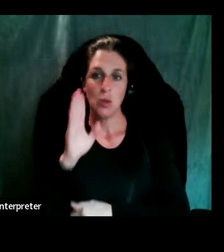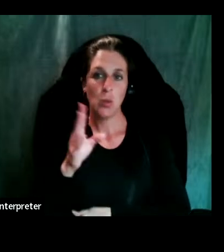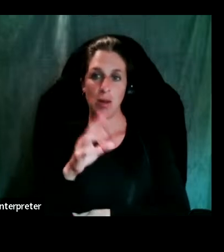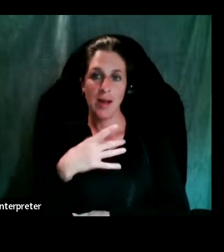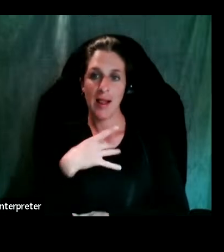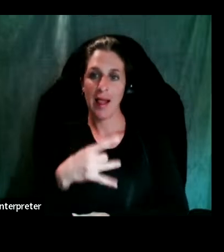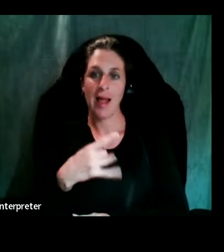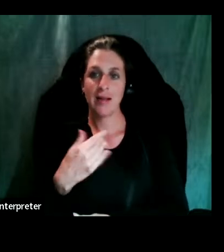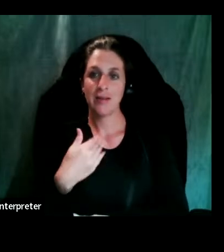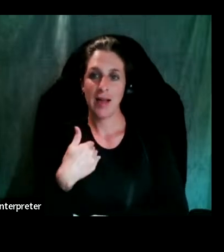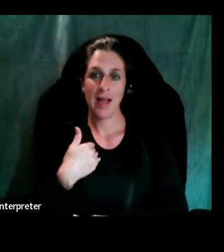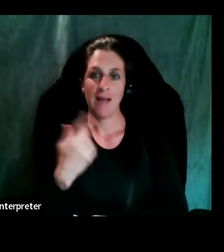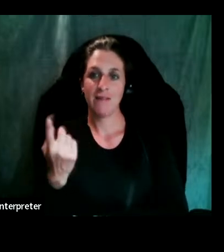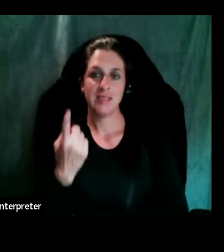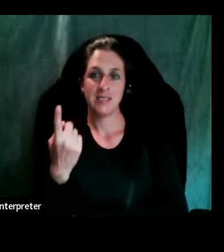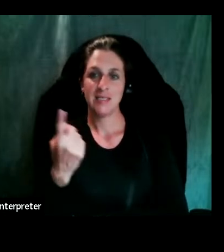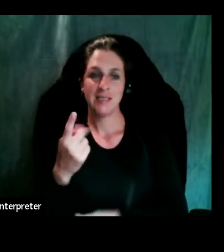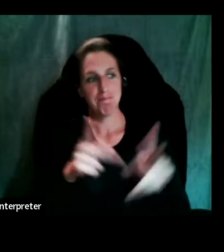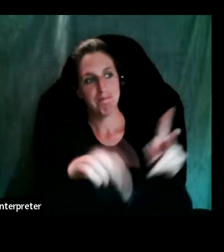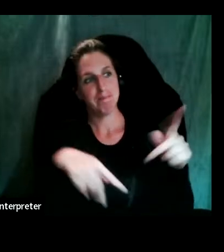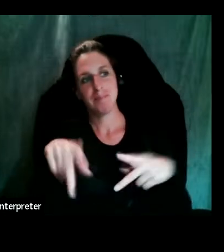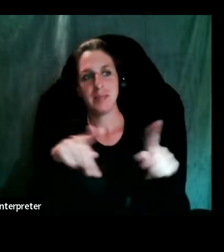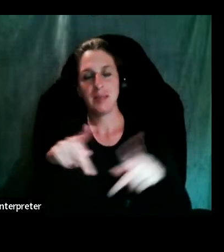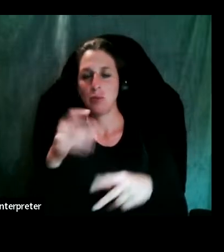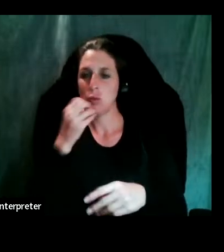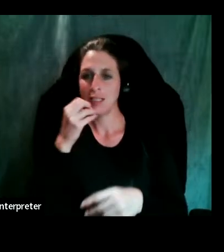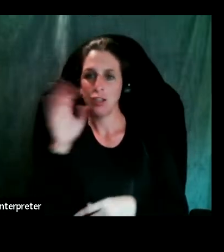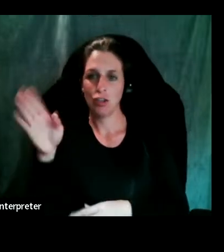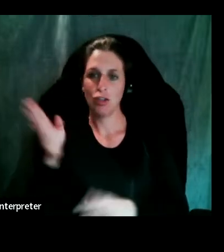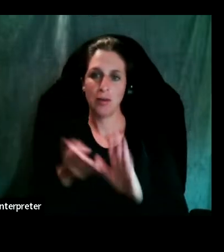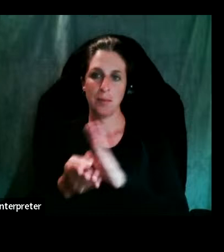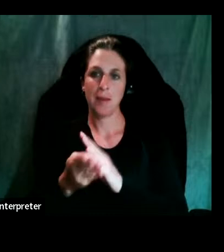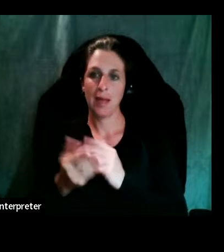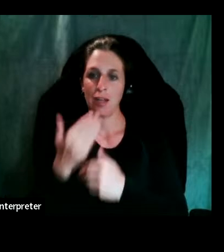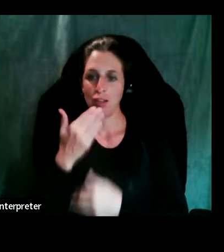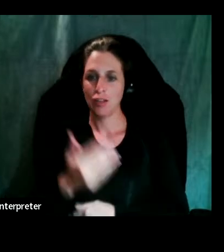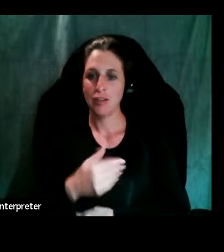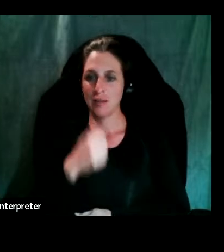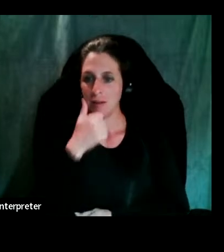some people to eat her baked goods. I'll be Sure. sure.